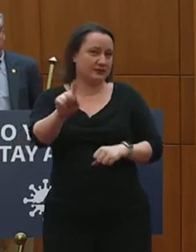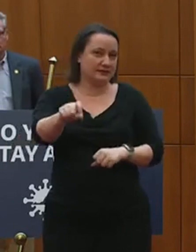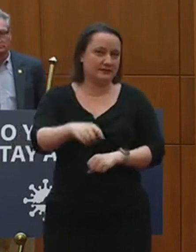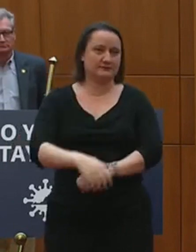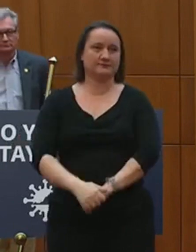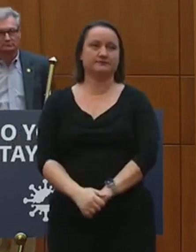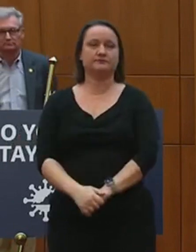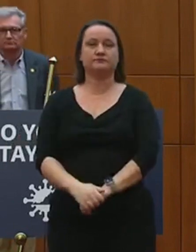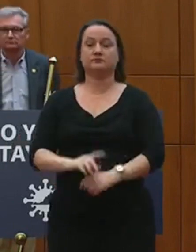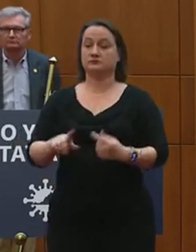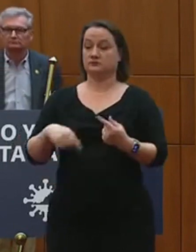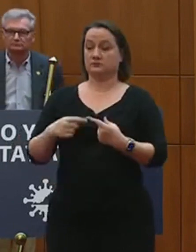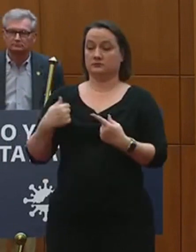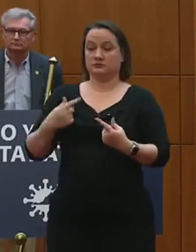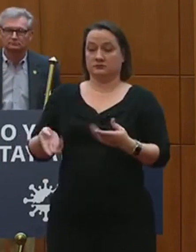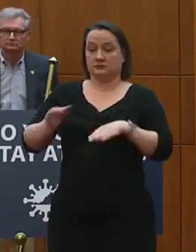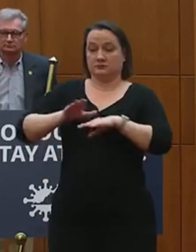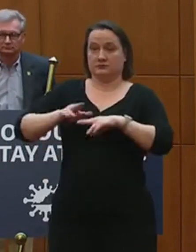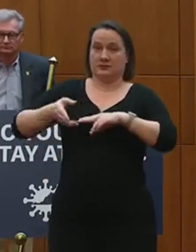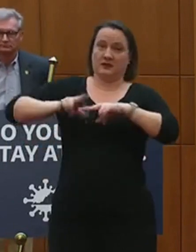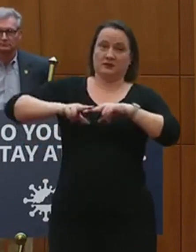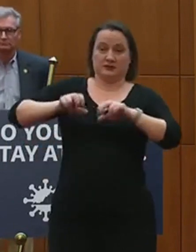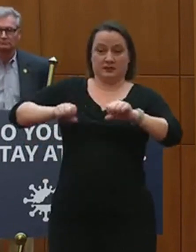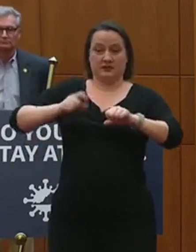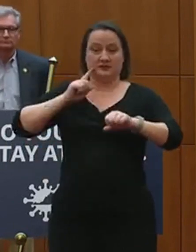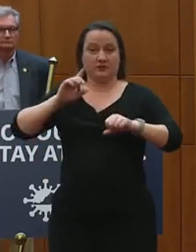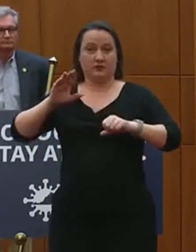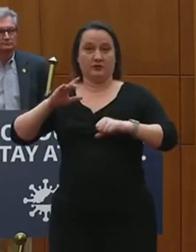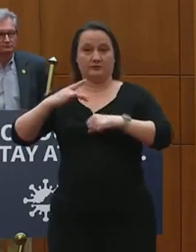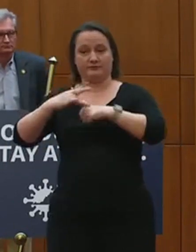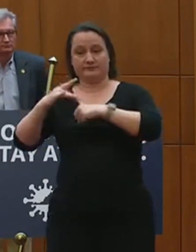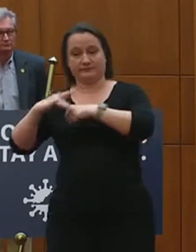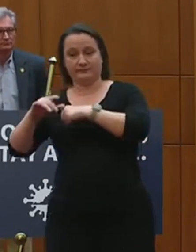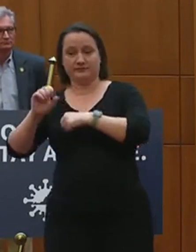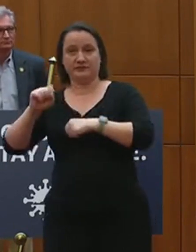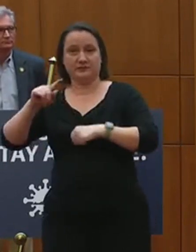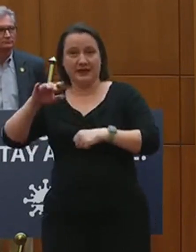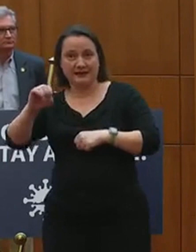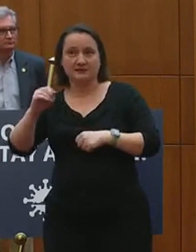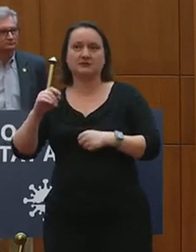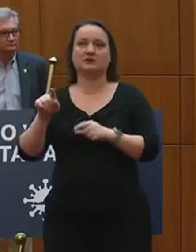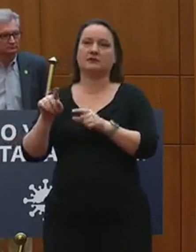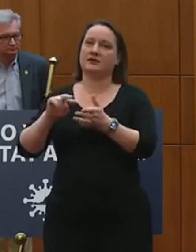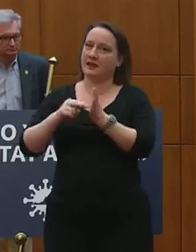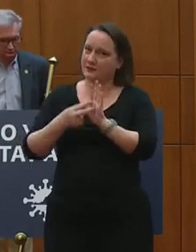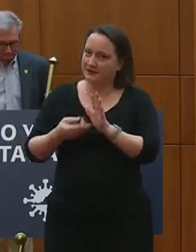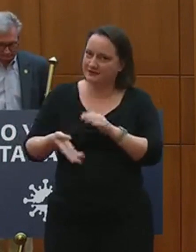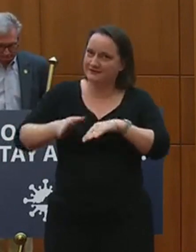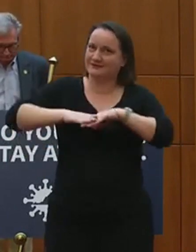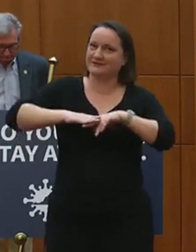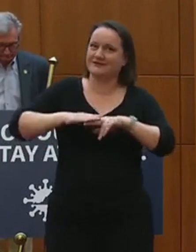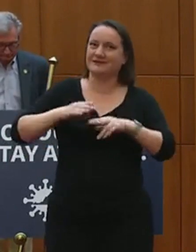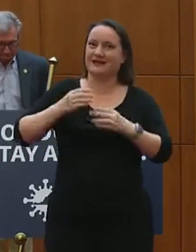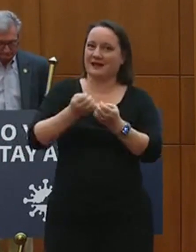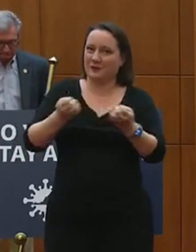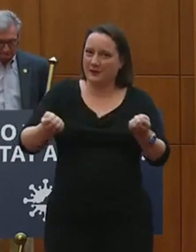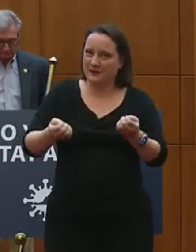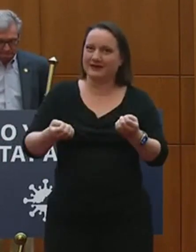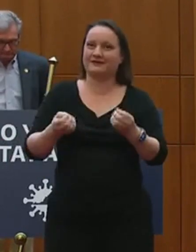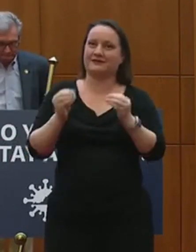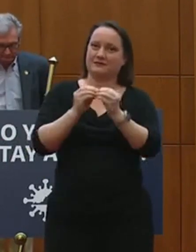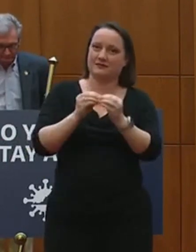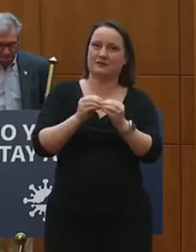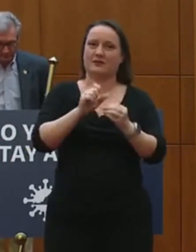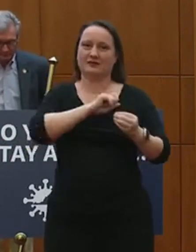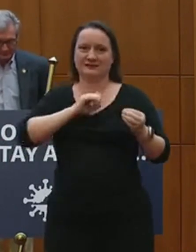we increase capacity for bed space, we also need increased capacity for equipment, which I outlined, and also for